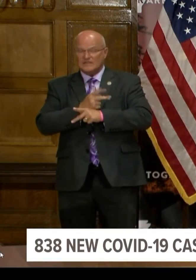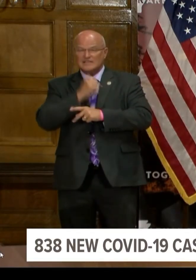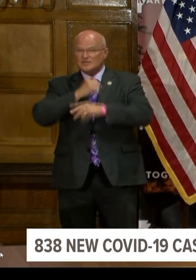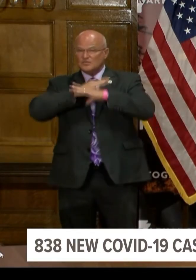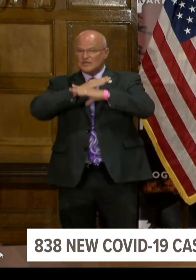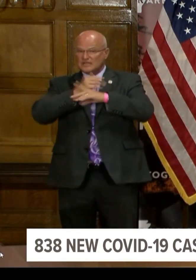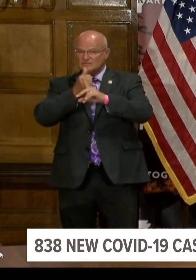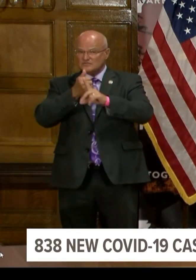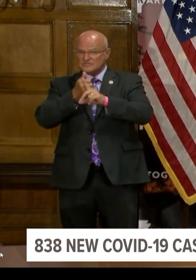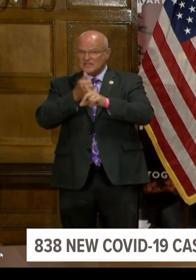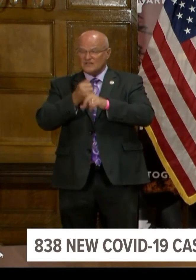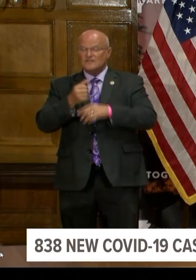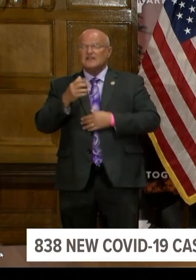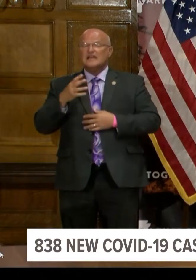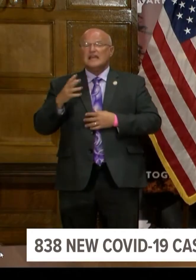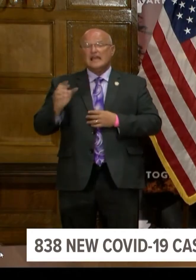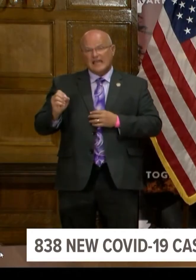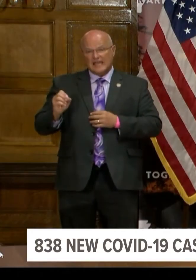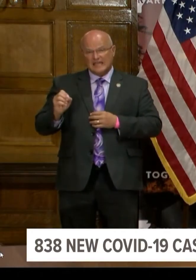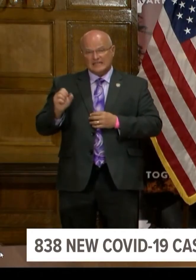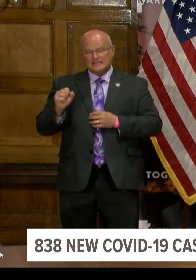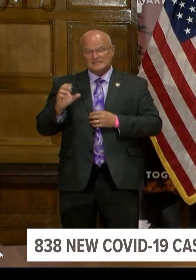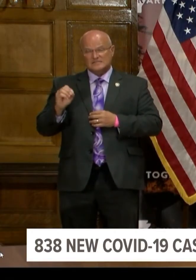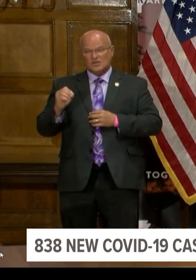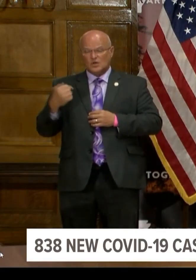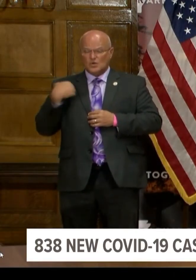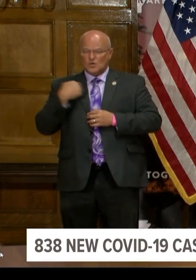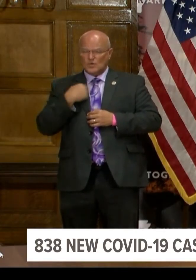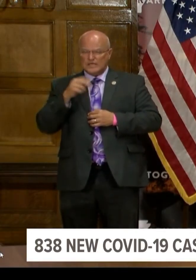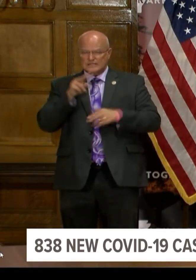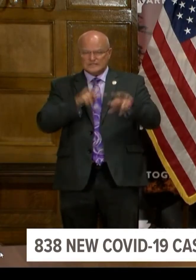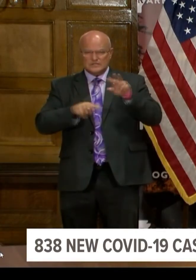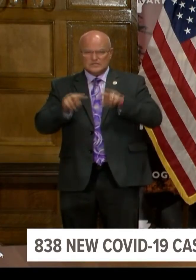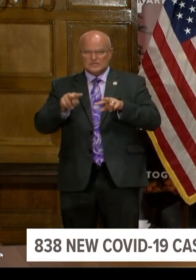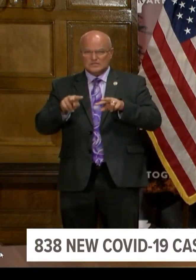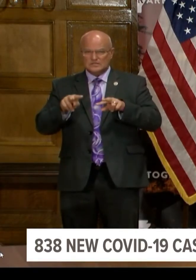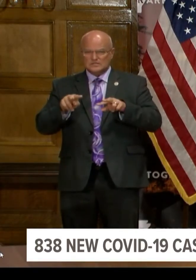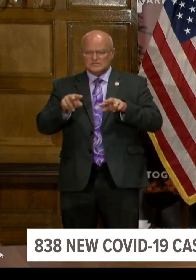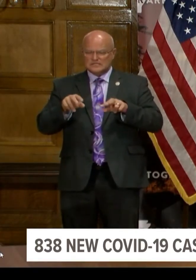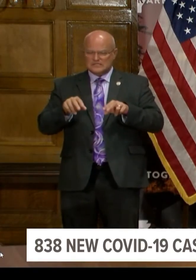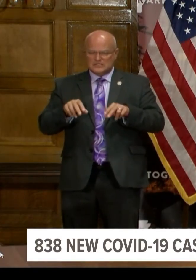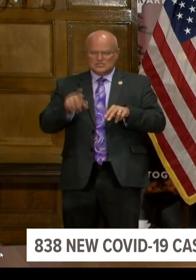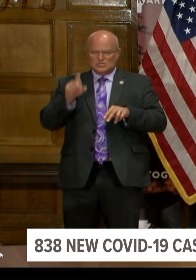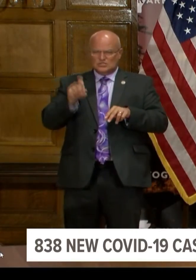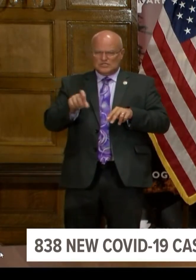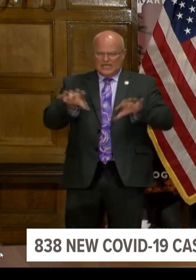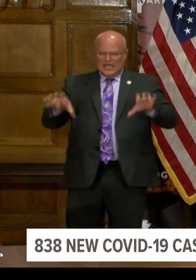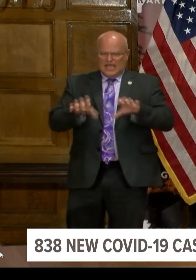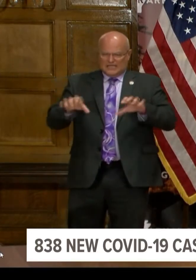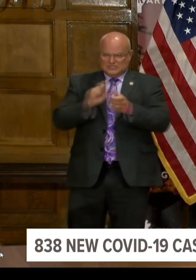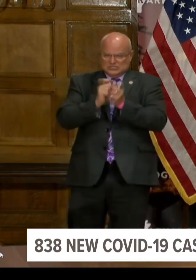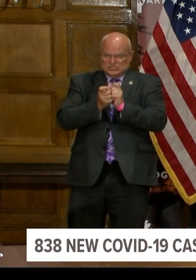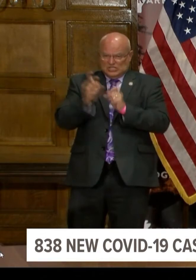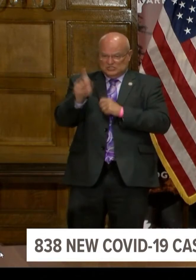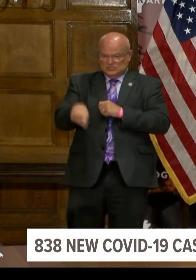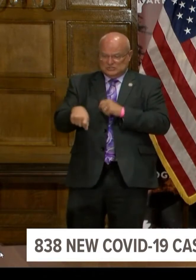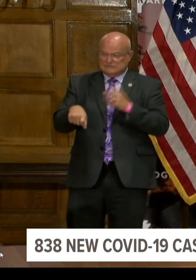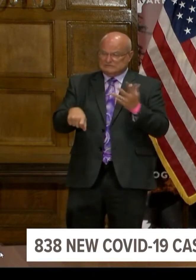yourself. And so we look at, should we change any action? And I think we're on the right